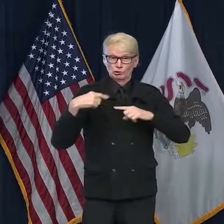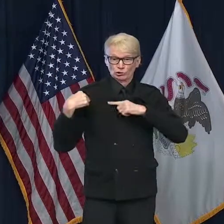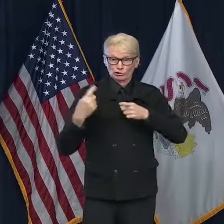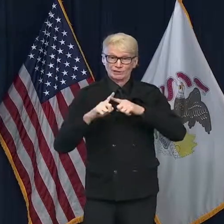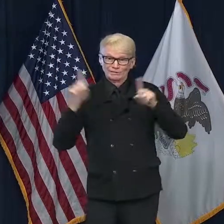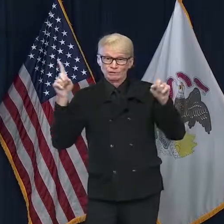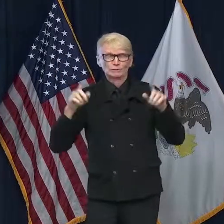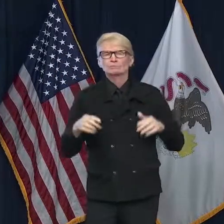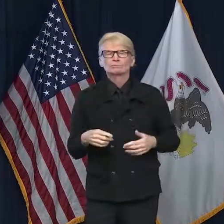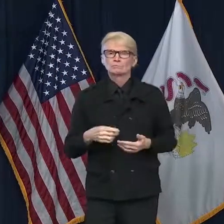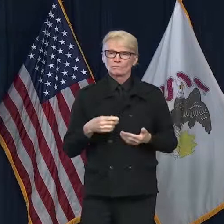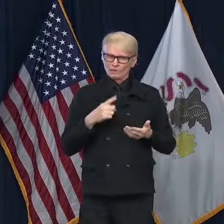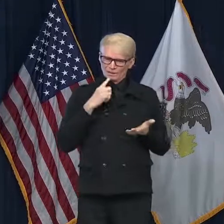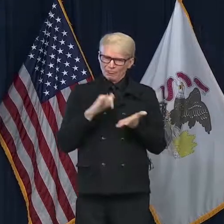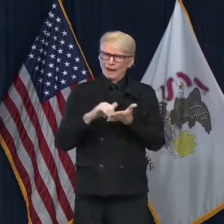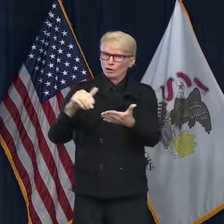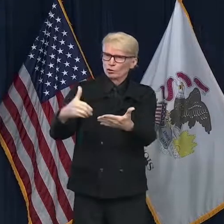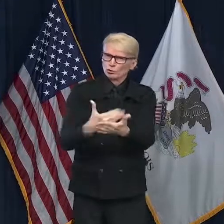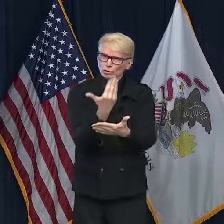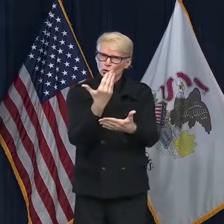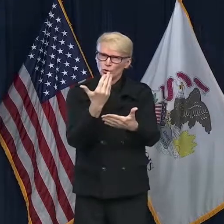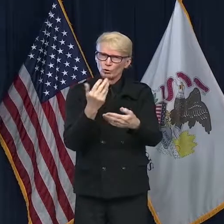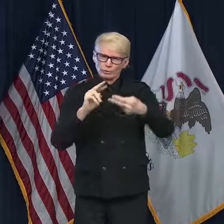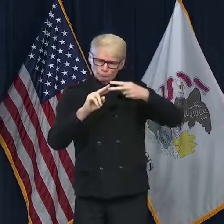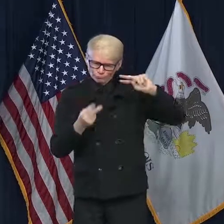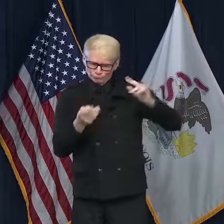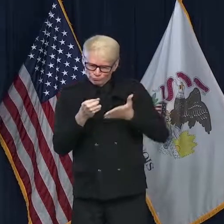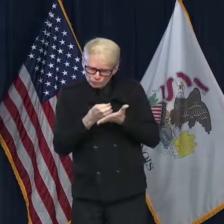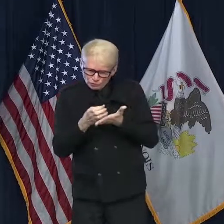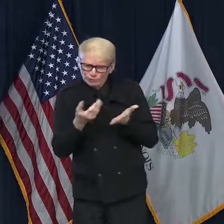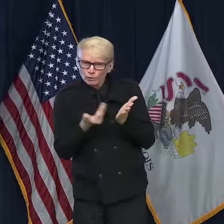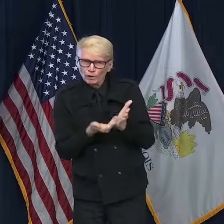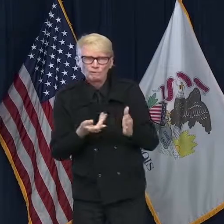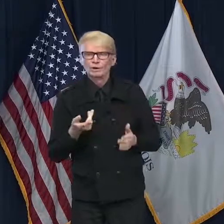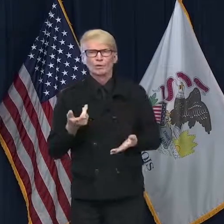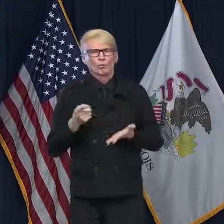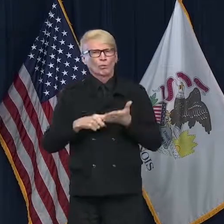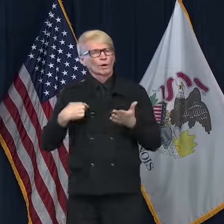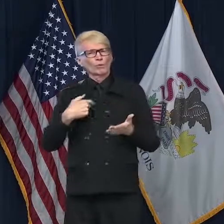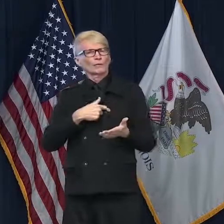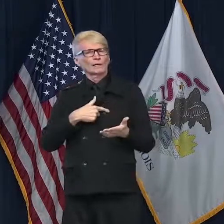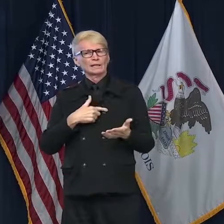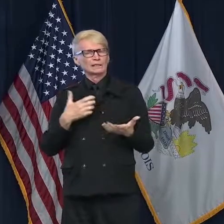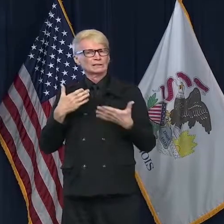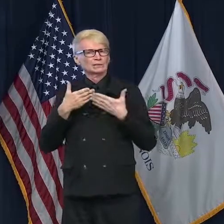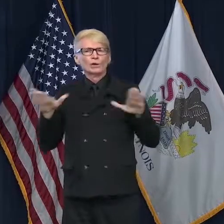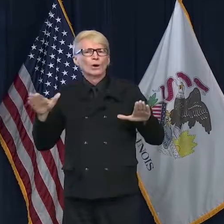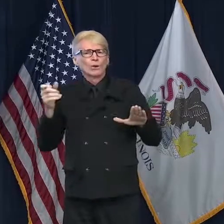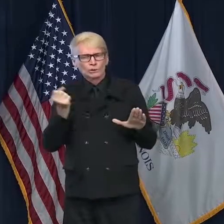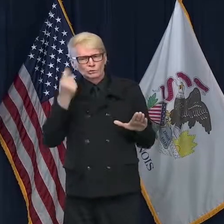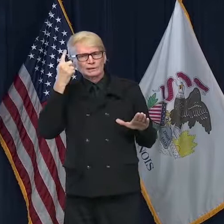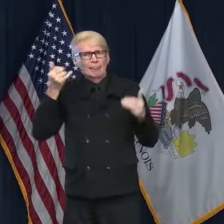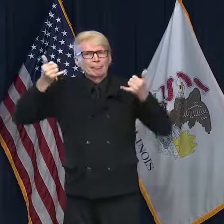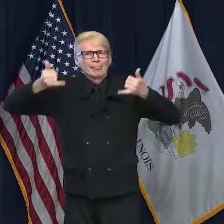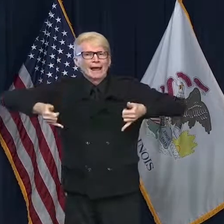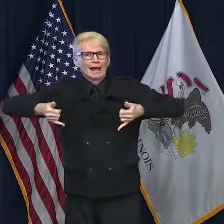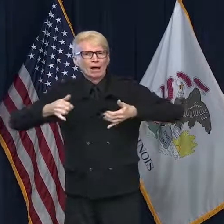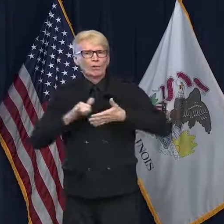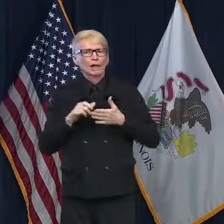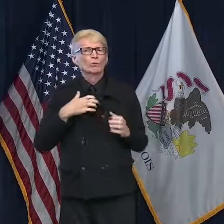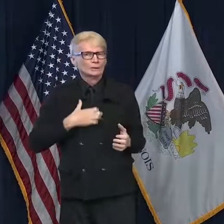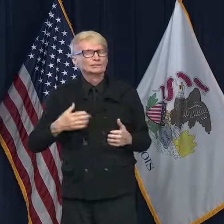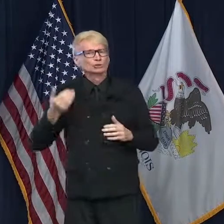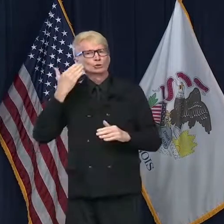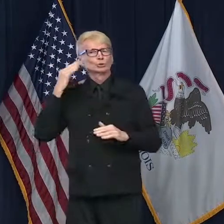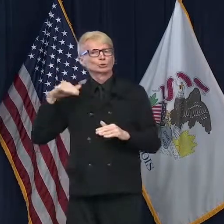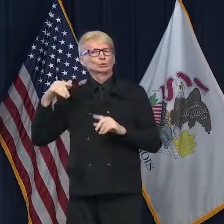standpoint, it's a new variant. What do we not know about the variant that you wish you knew at this point that would be useful